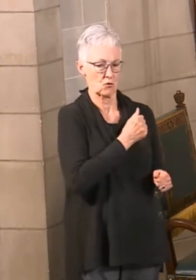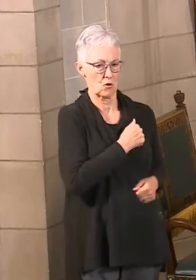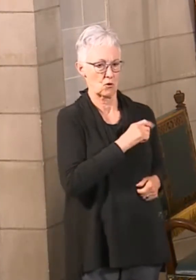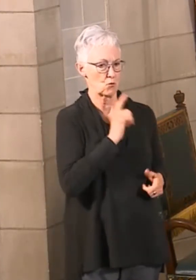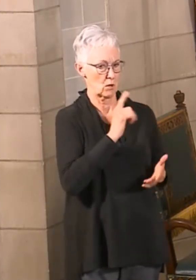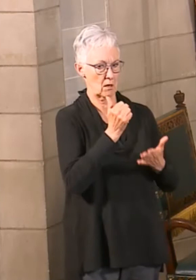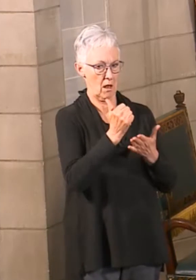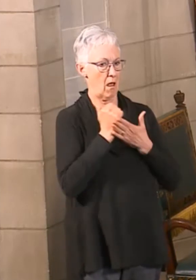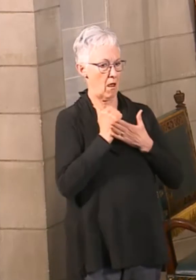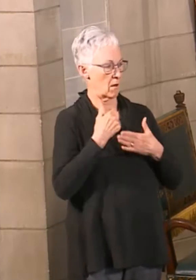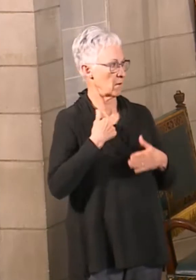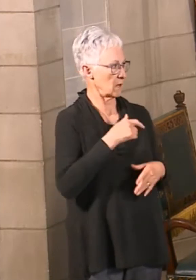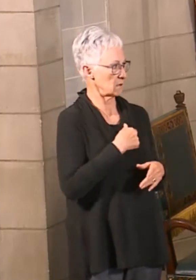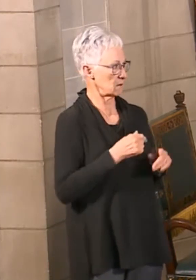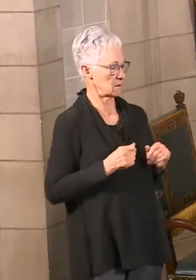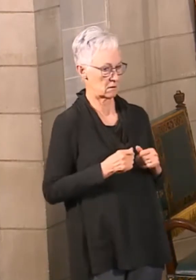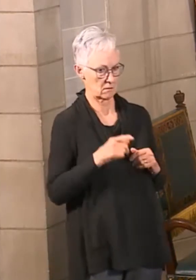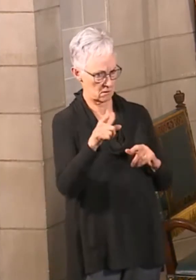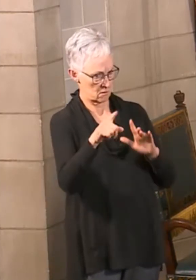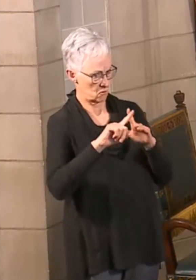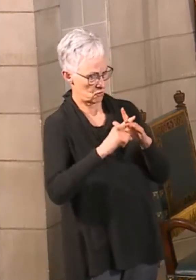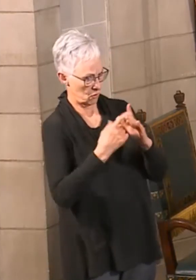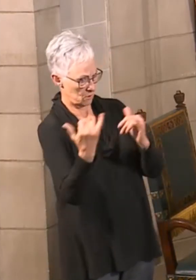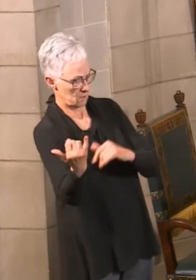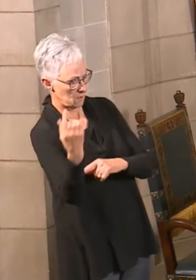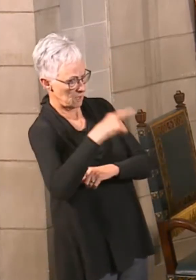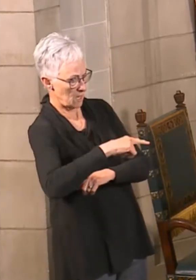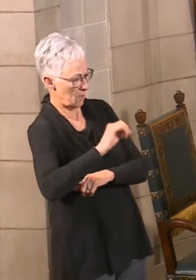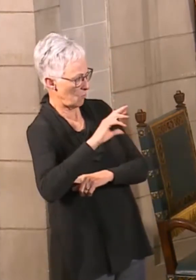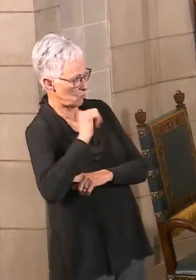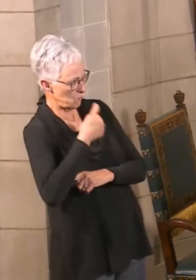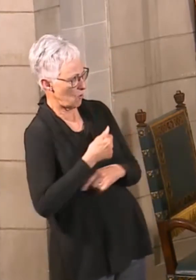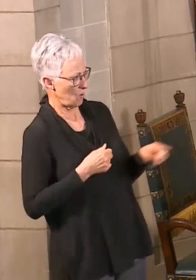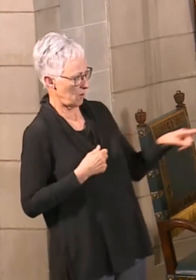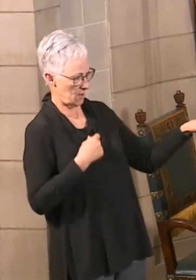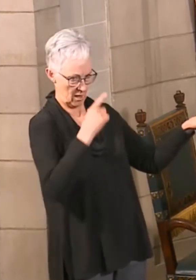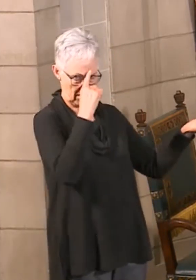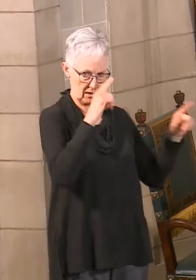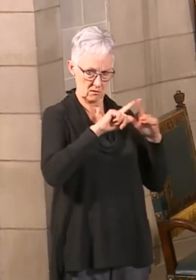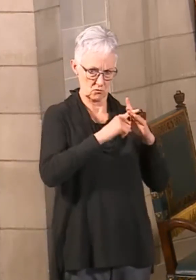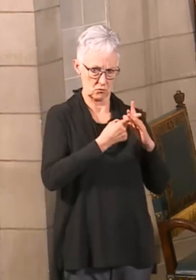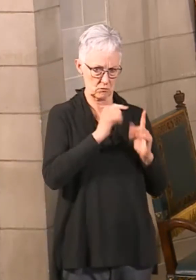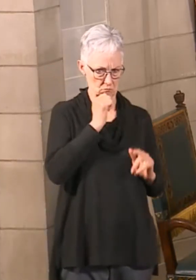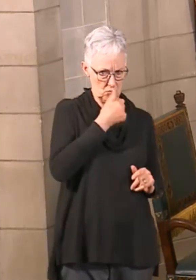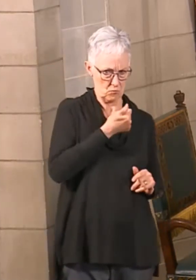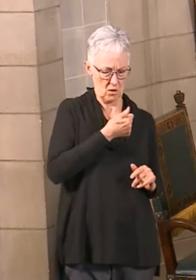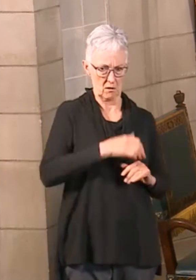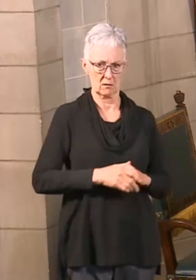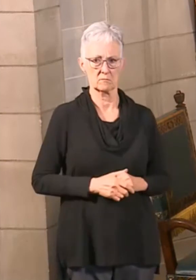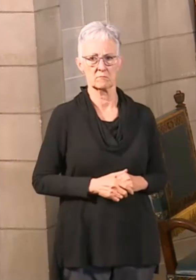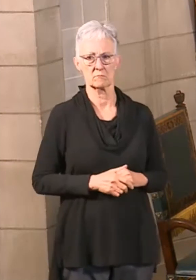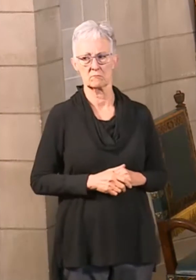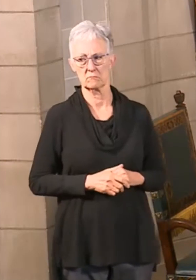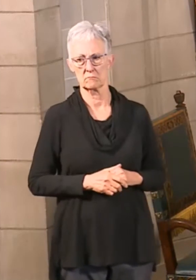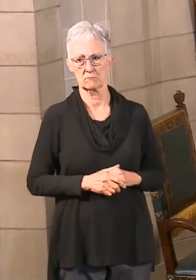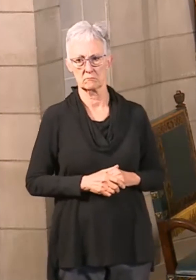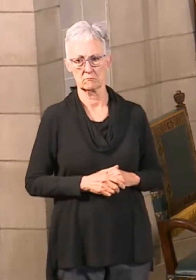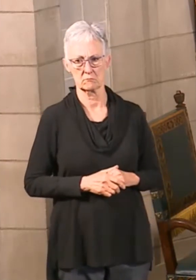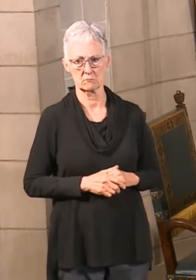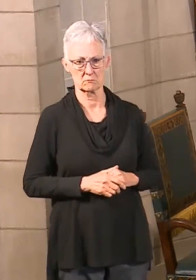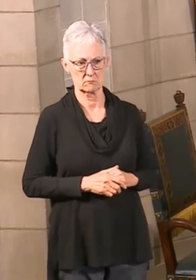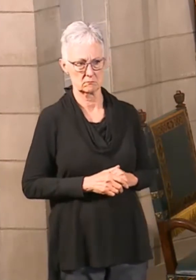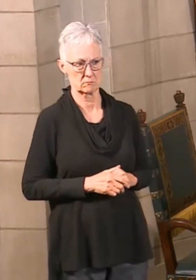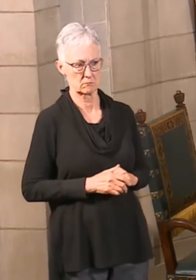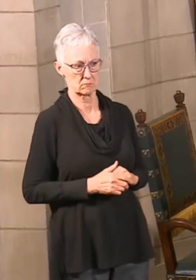starting today? Yes, I think it starts tomorrow. A lot of those dormitories, at least ones that I've been in, have